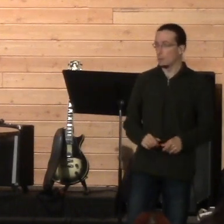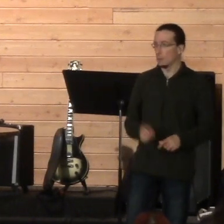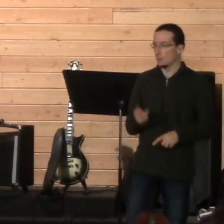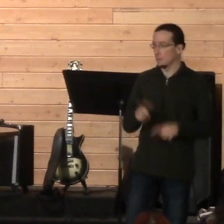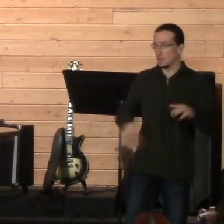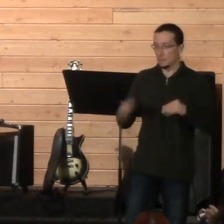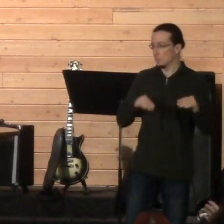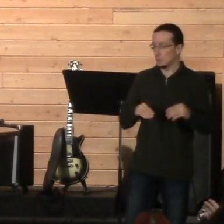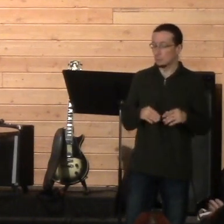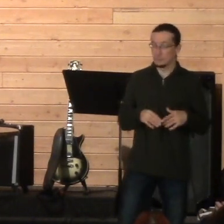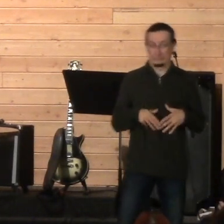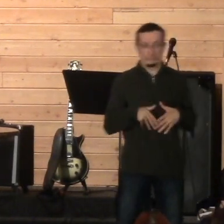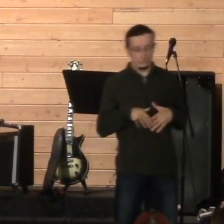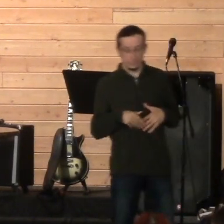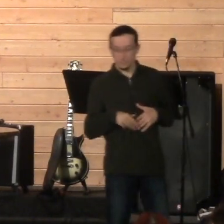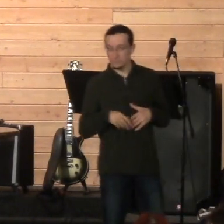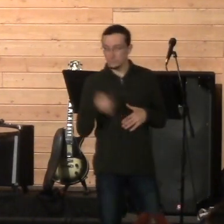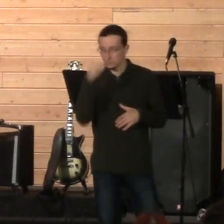that's not intimidating.